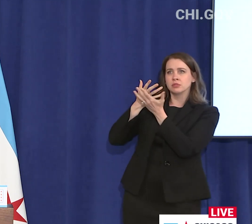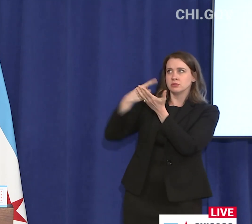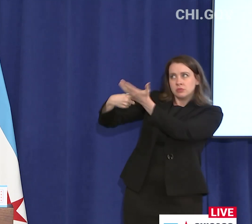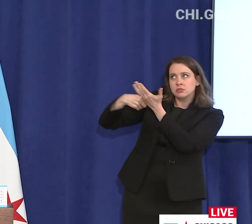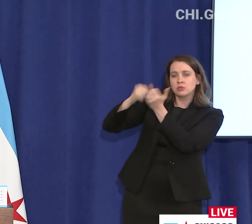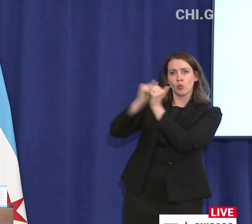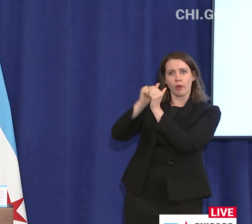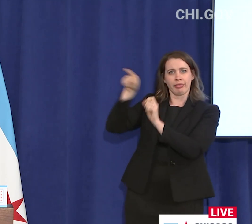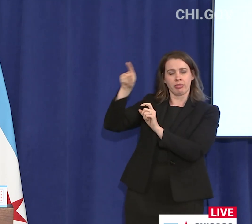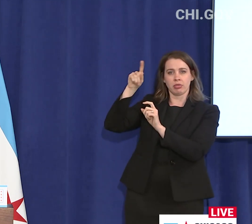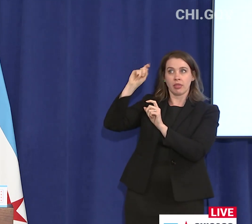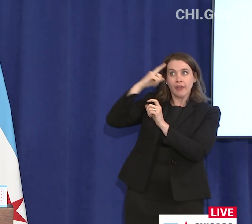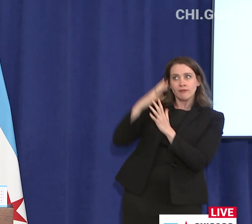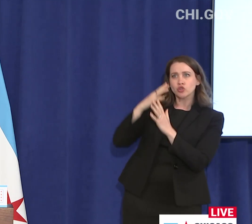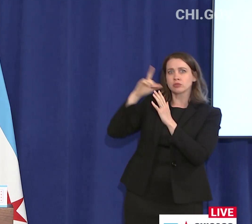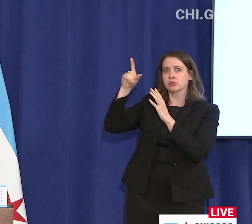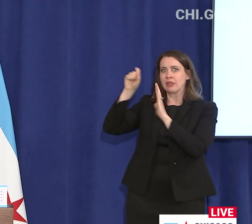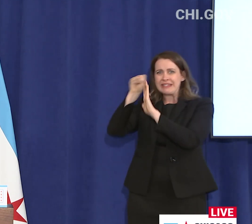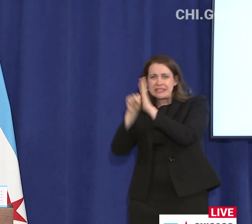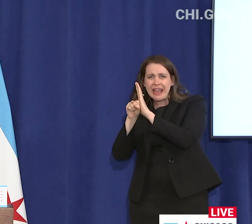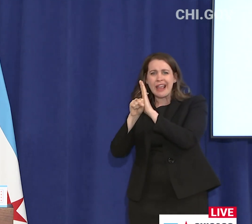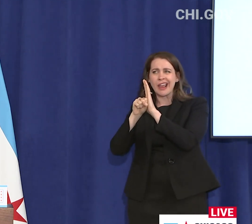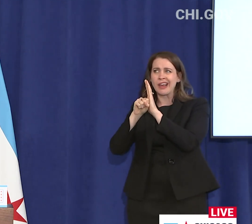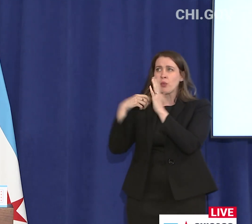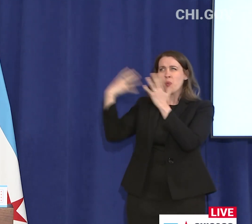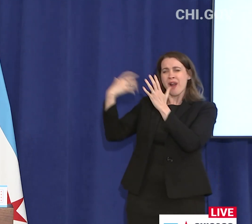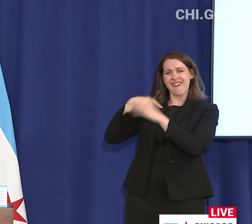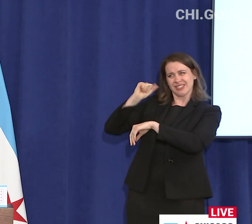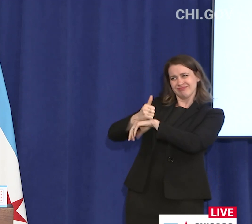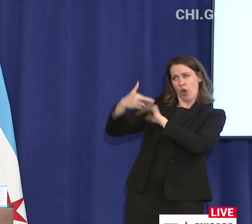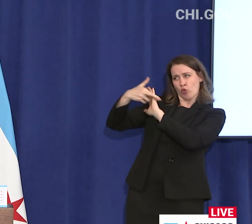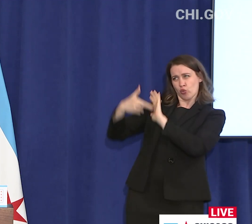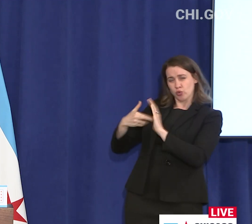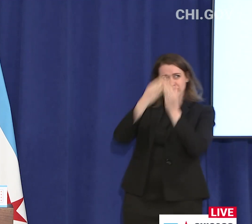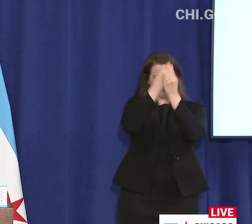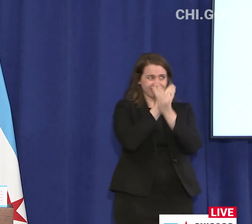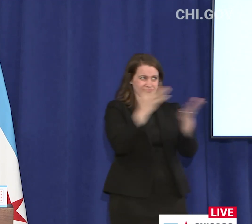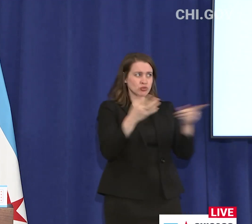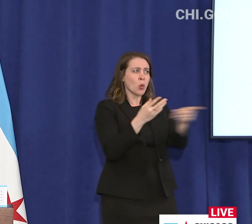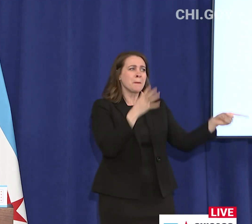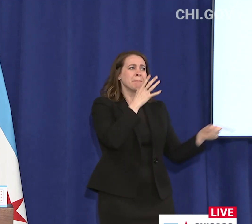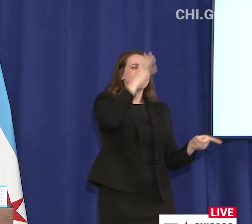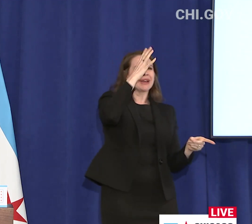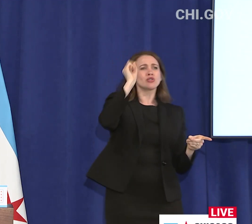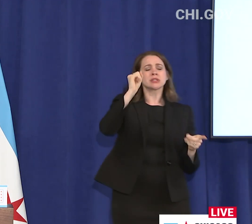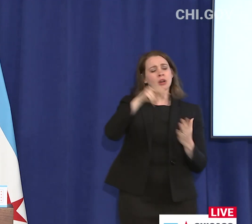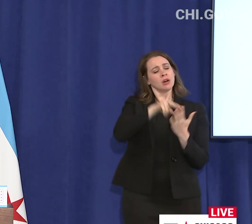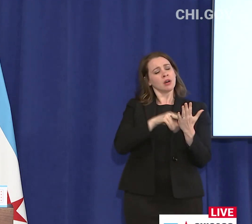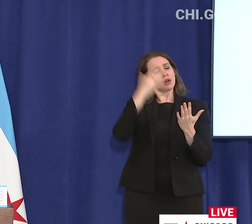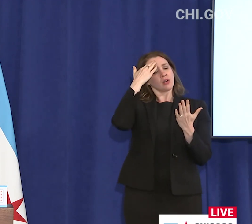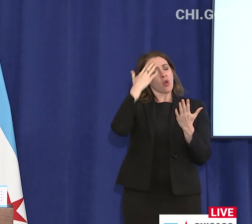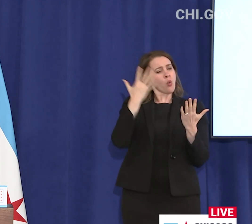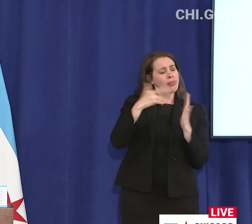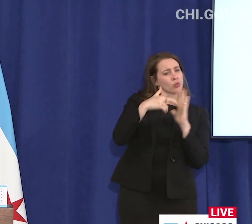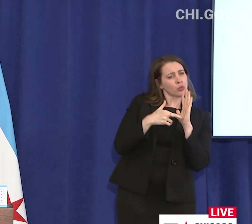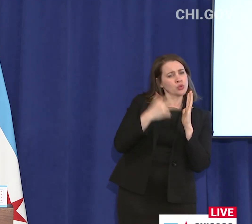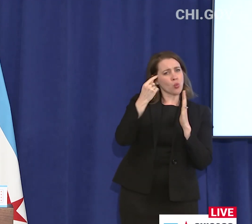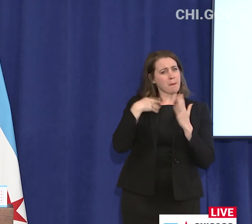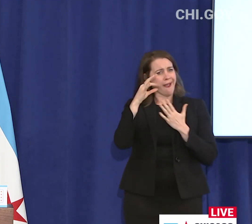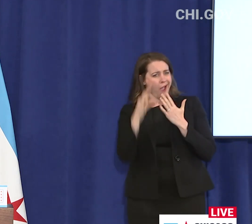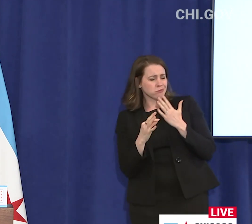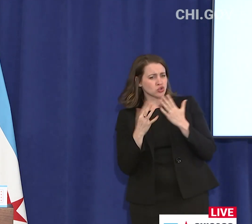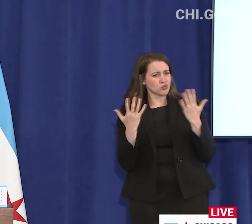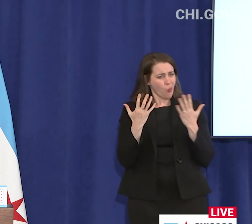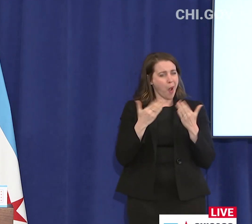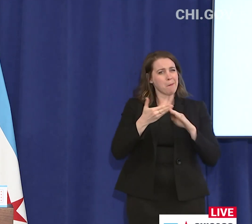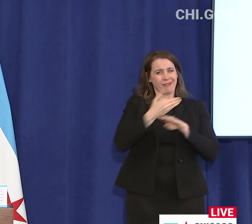out very specific guidelines so that parents can have a window into that before they make decisions about what their summer options are going to be for